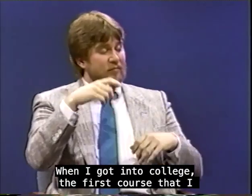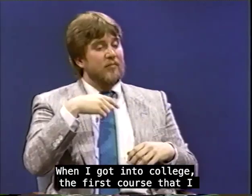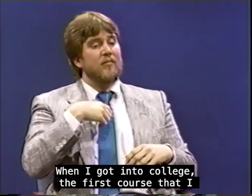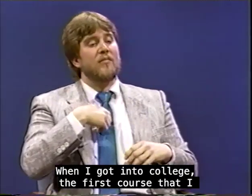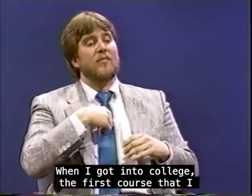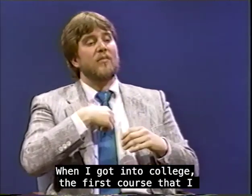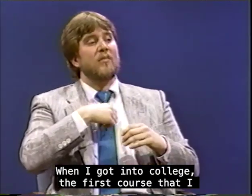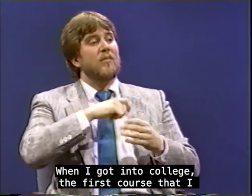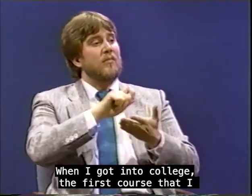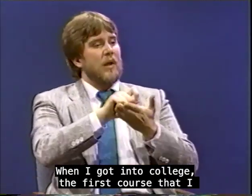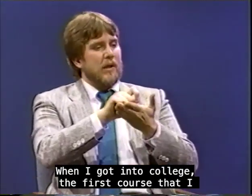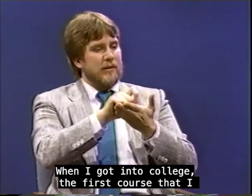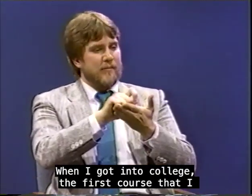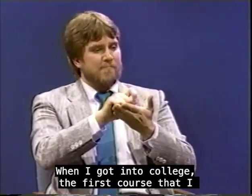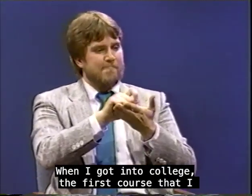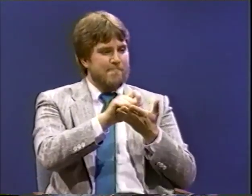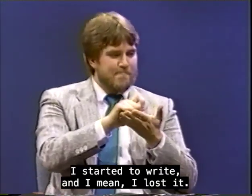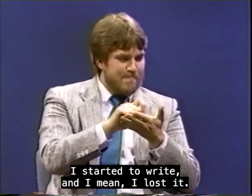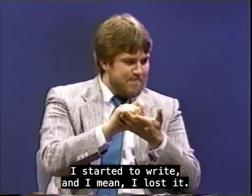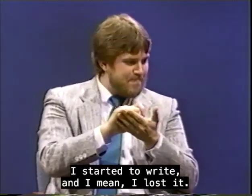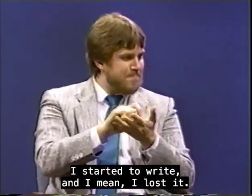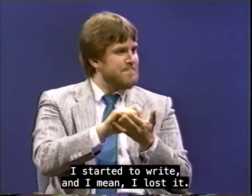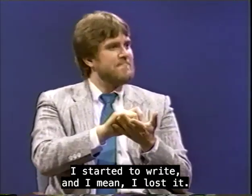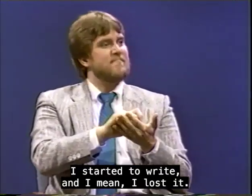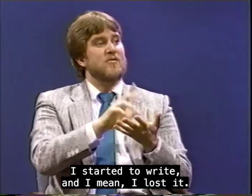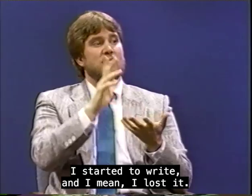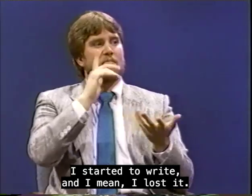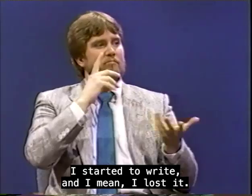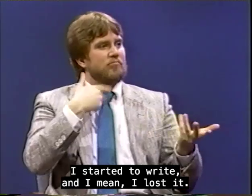took, I started to write, and